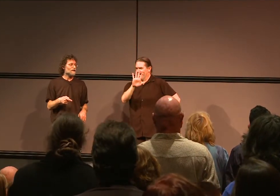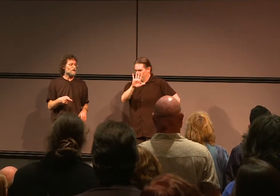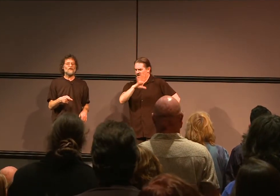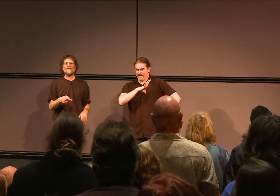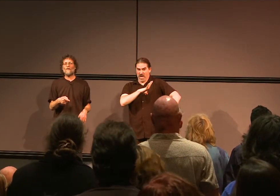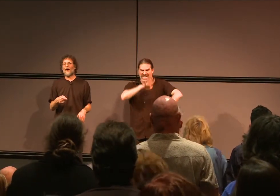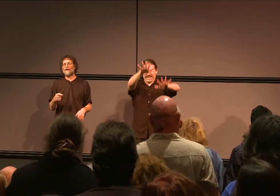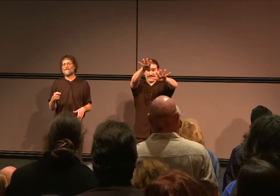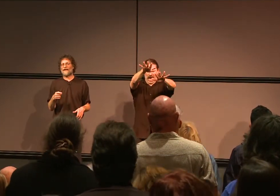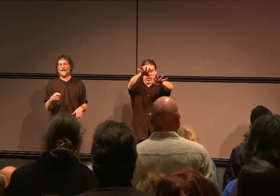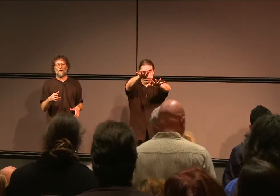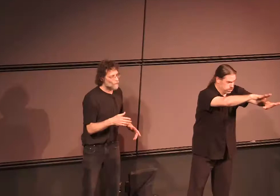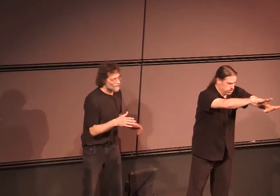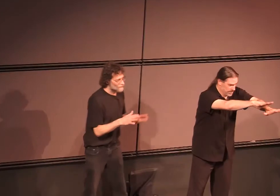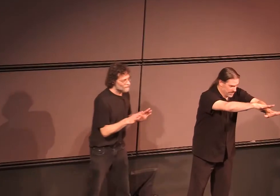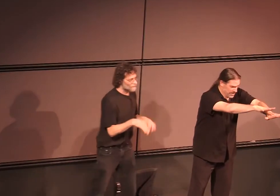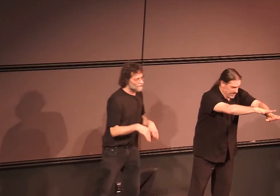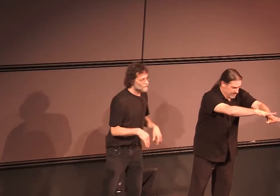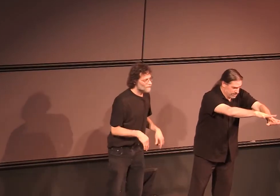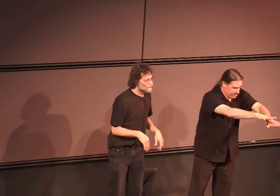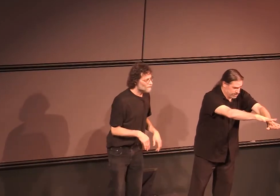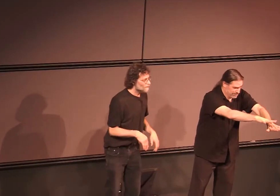You'll see why you have to end that way later.